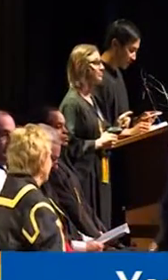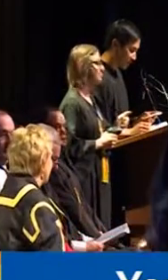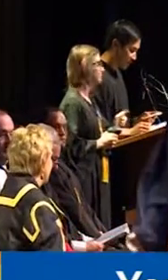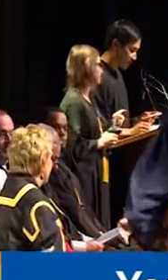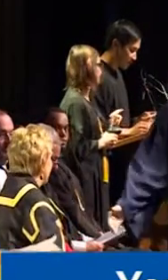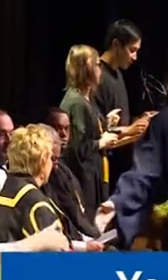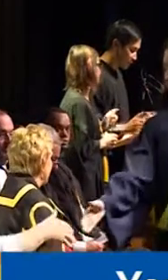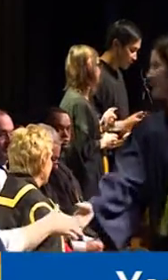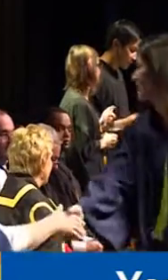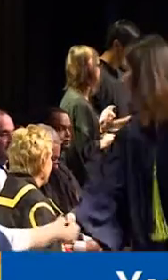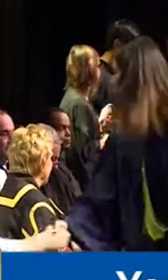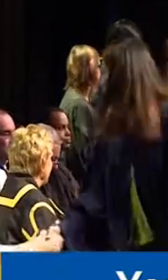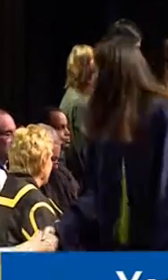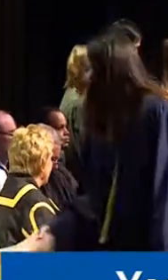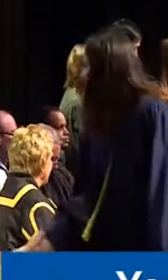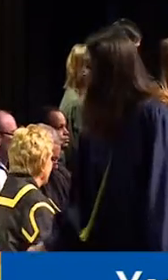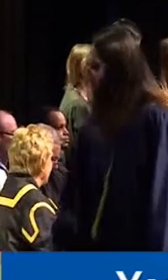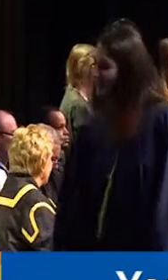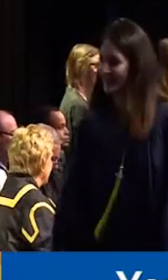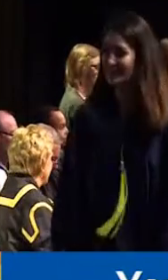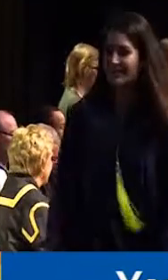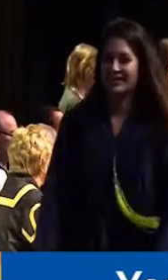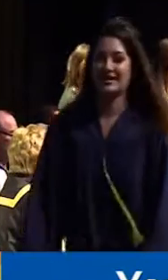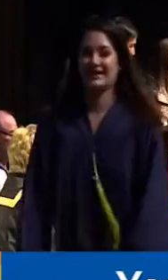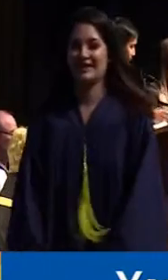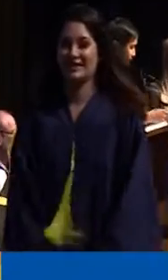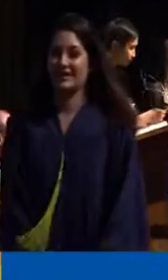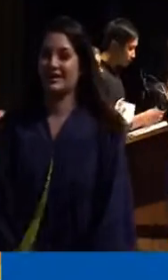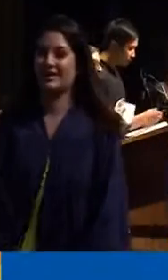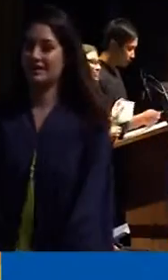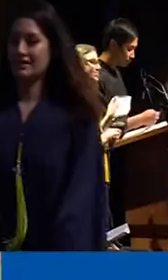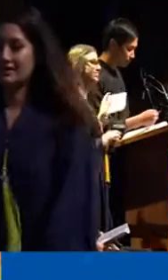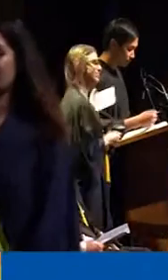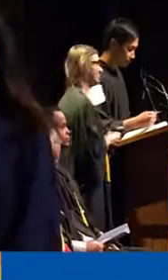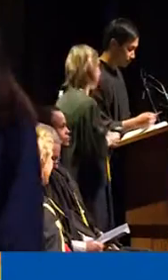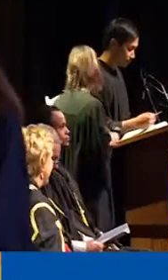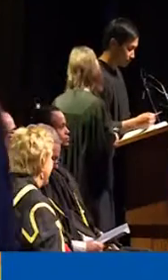Francis Akingboye,